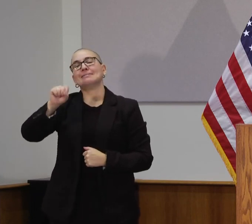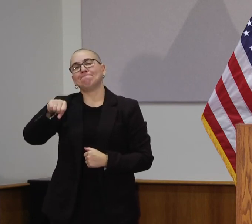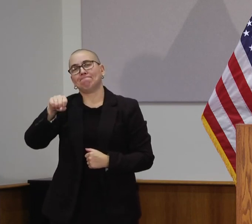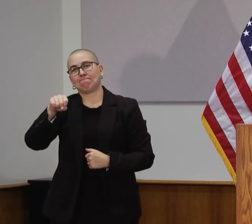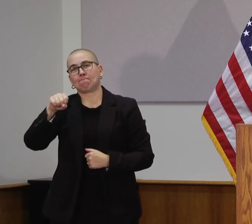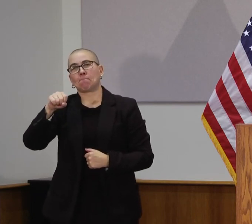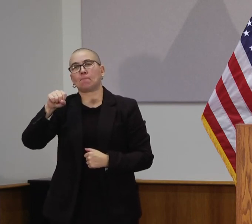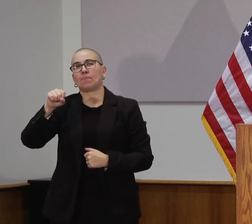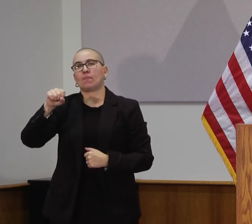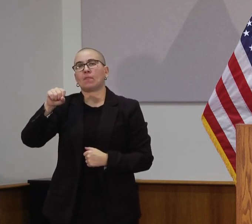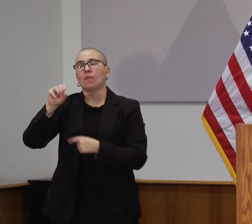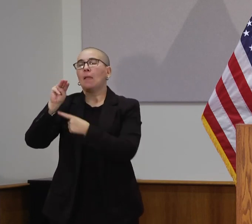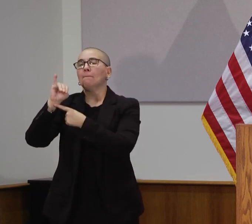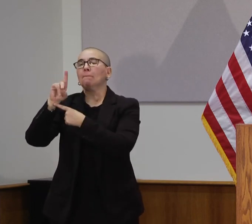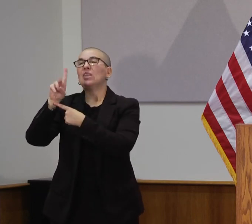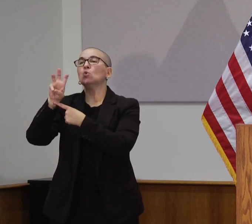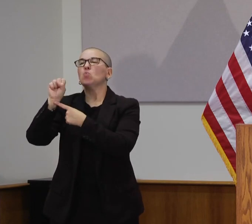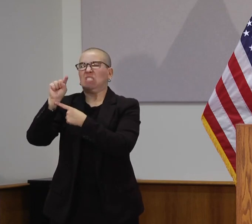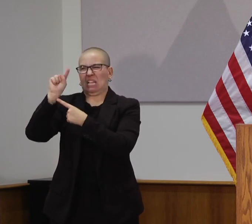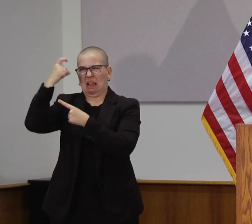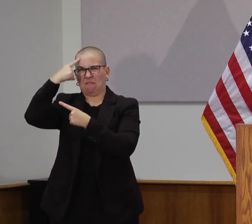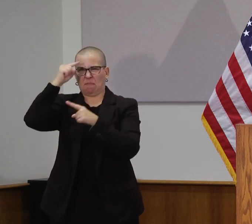on, we'll be on again tomorrow together.